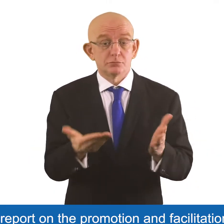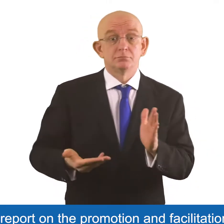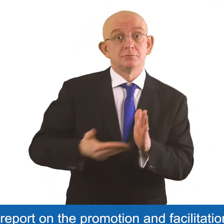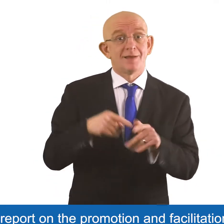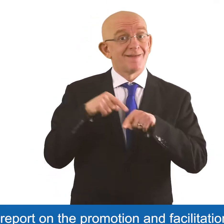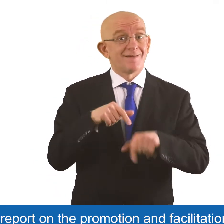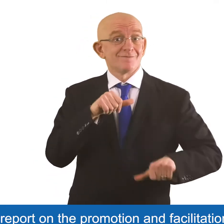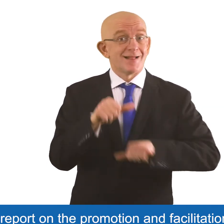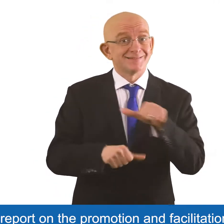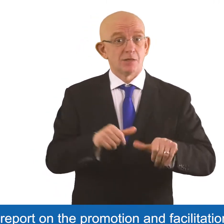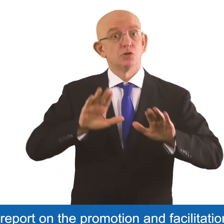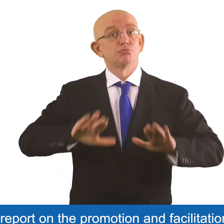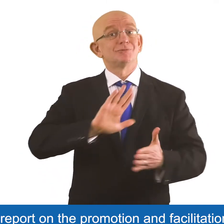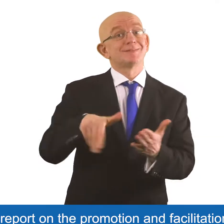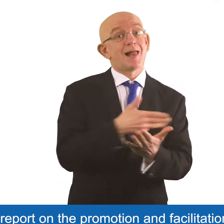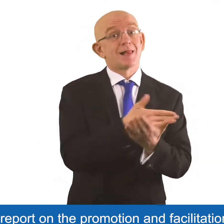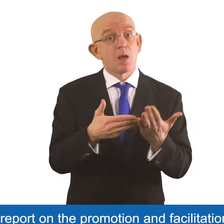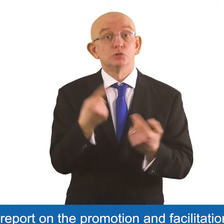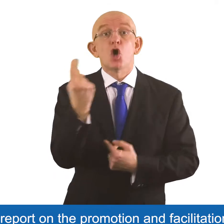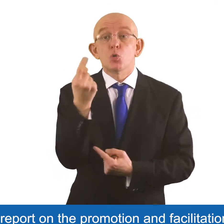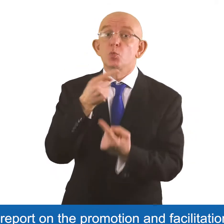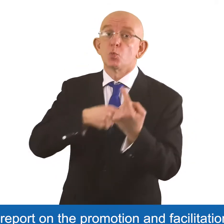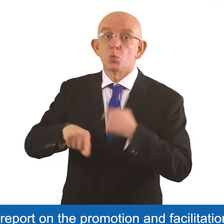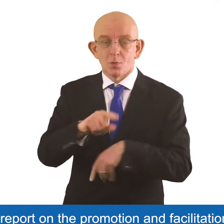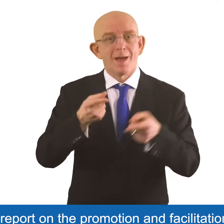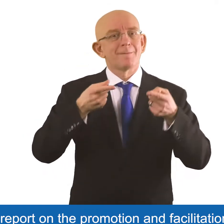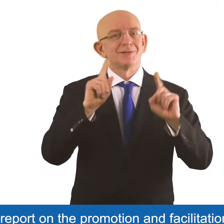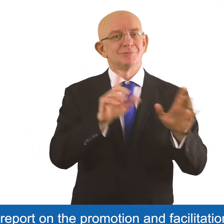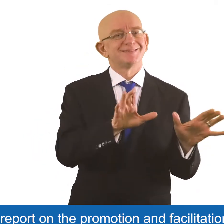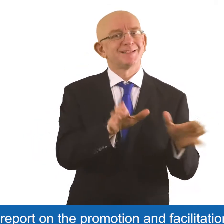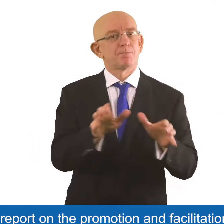facilitation of British Sign Language by ministerial departments.